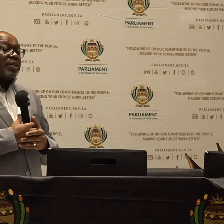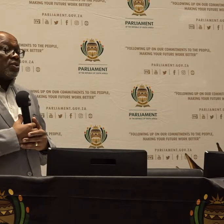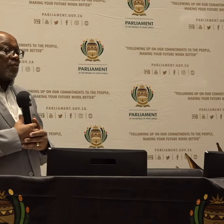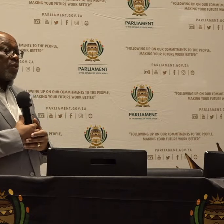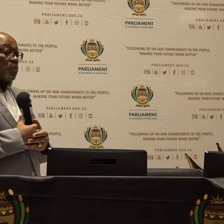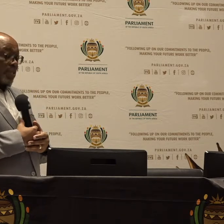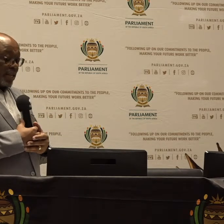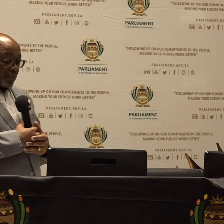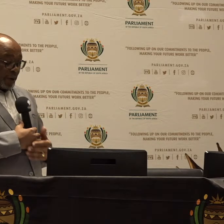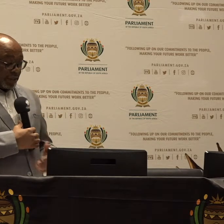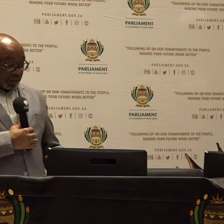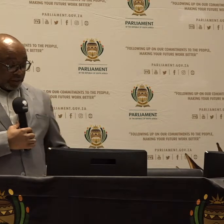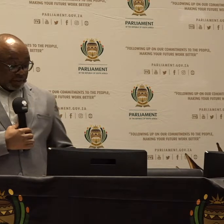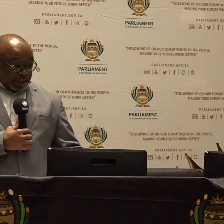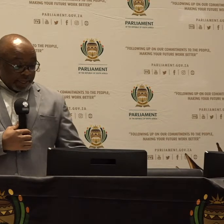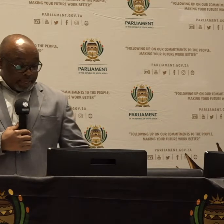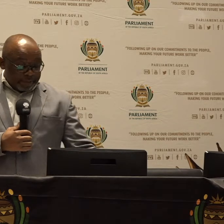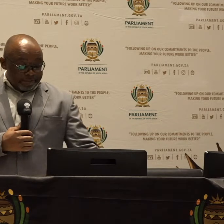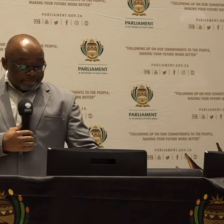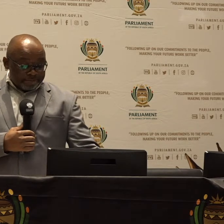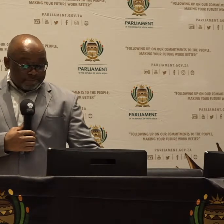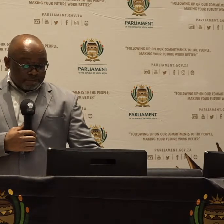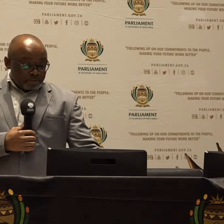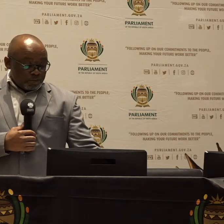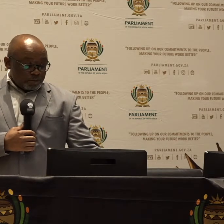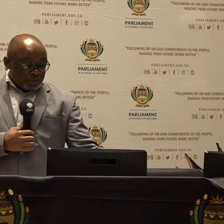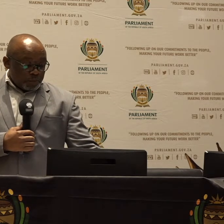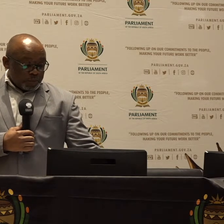responsibilities of those third parties